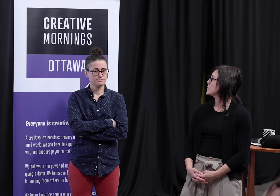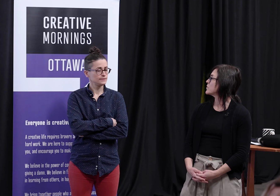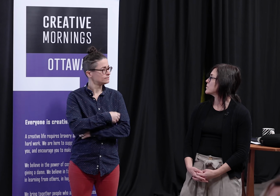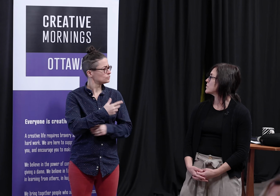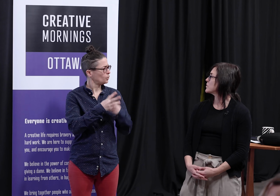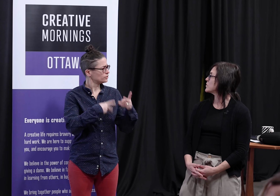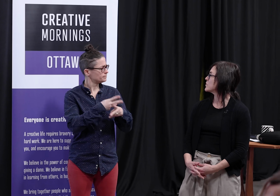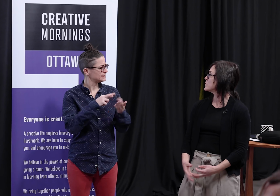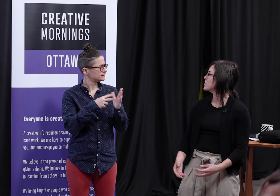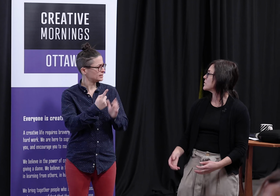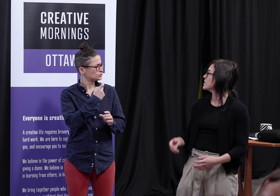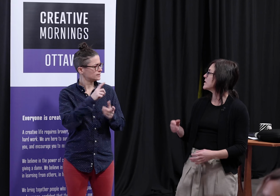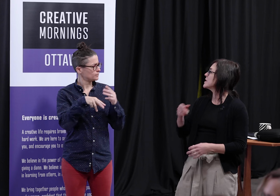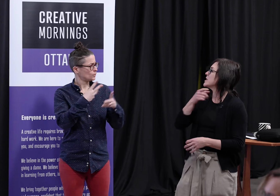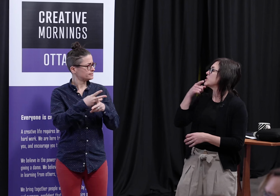It's a good question.